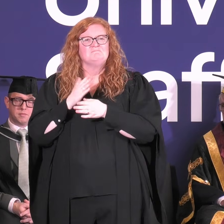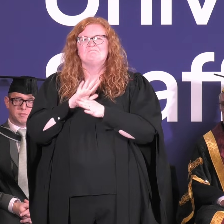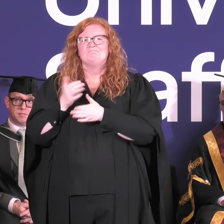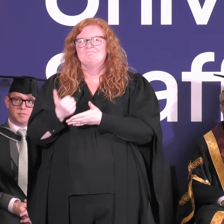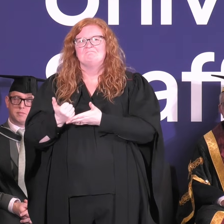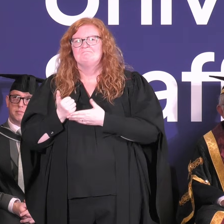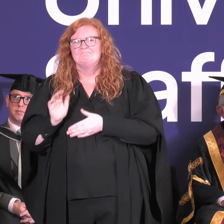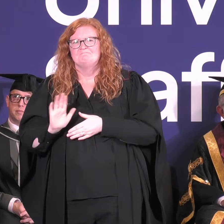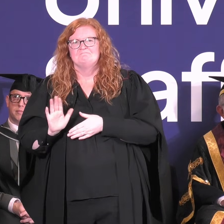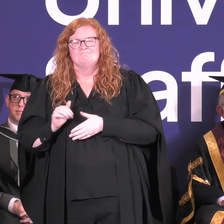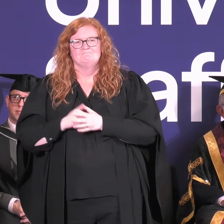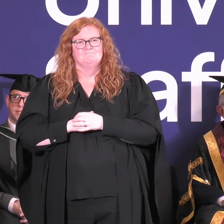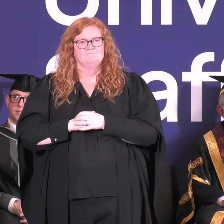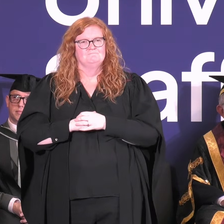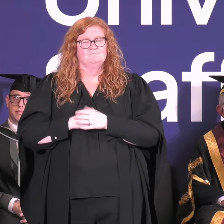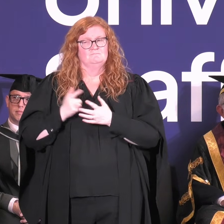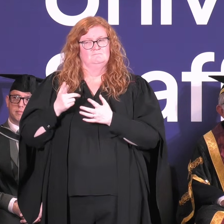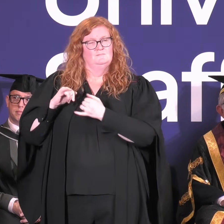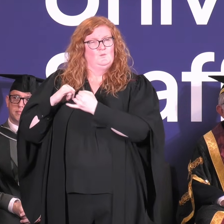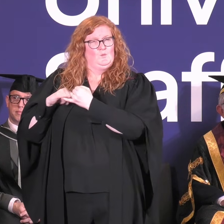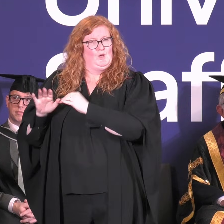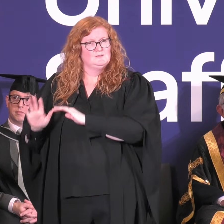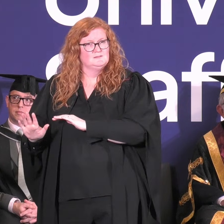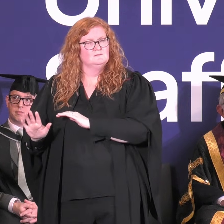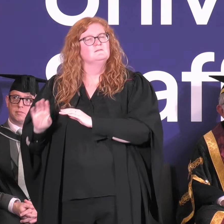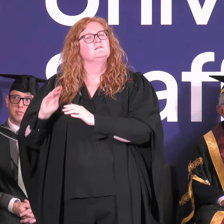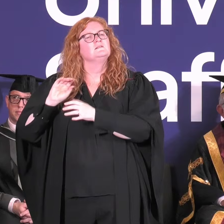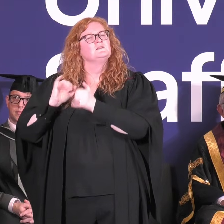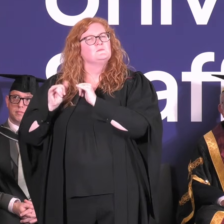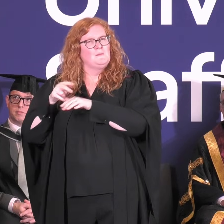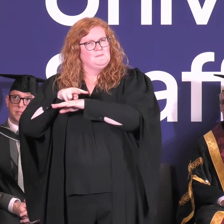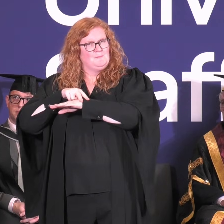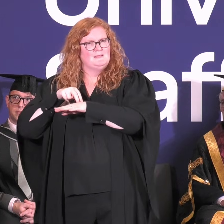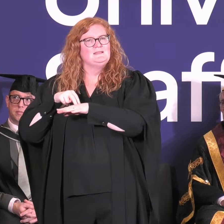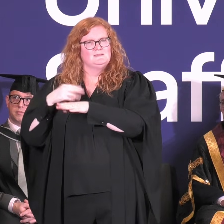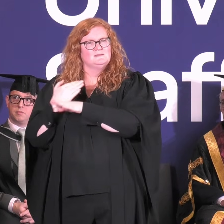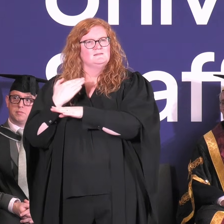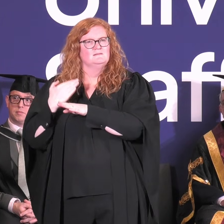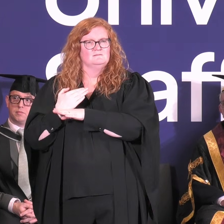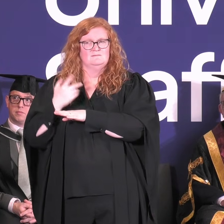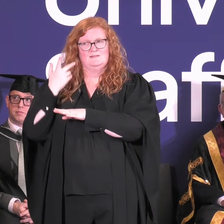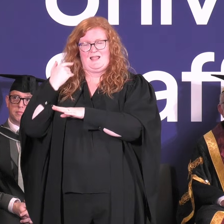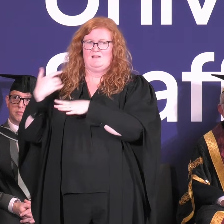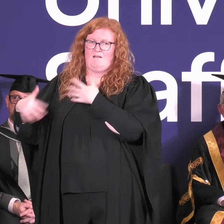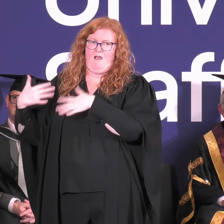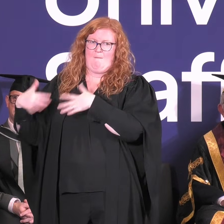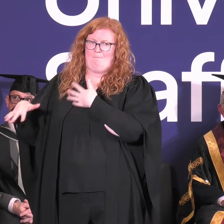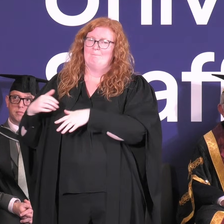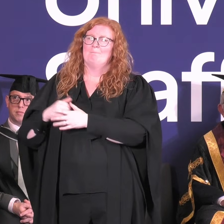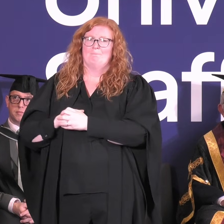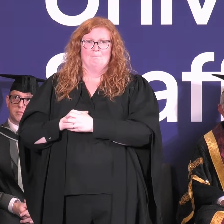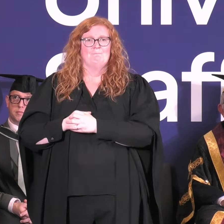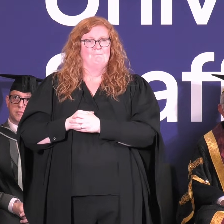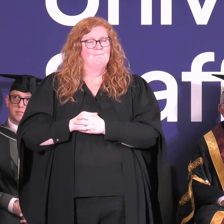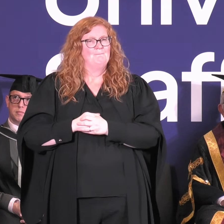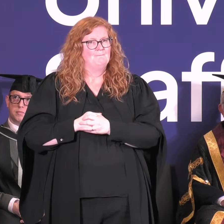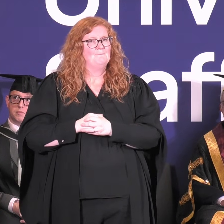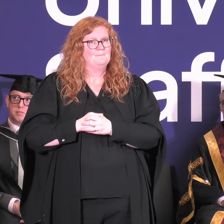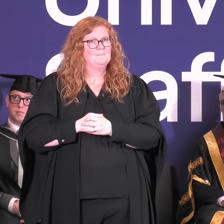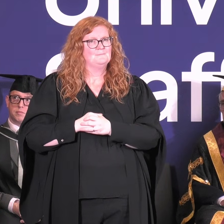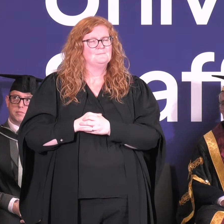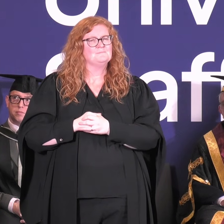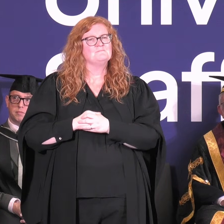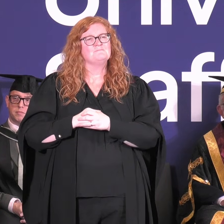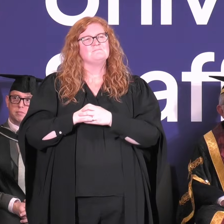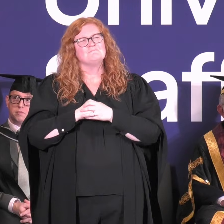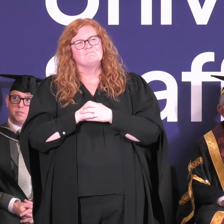all. And worse, some of the police activity could potentially cause harm. And not many